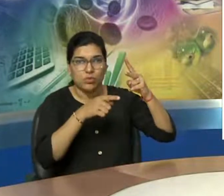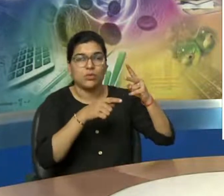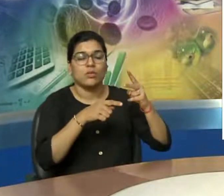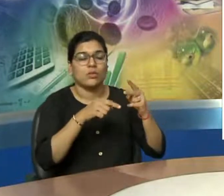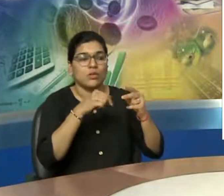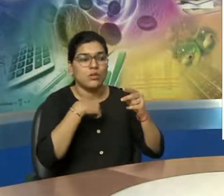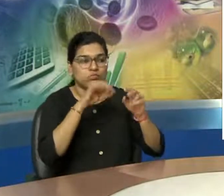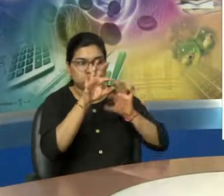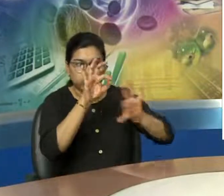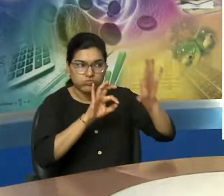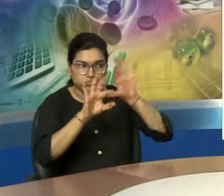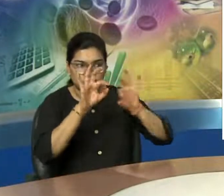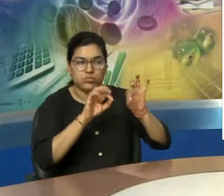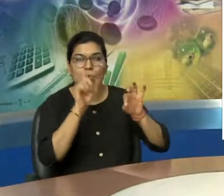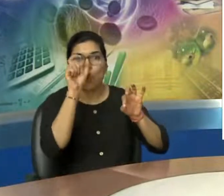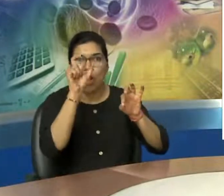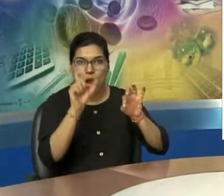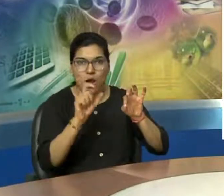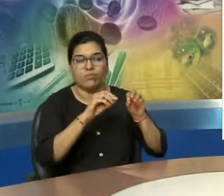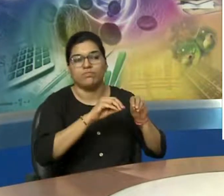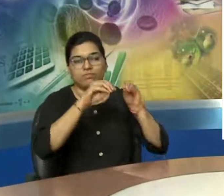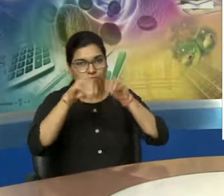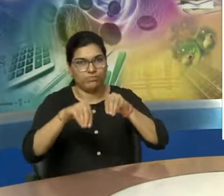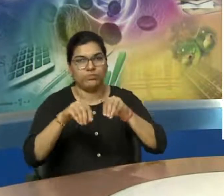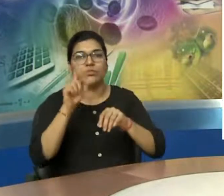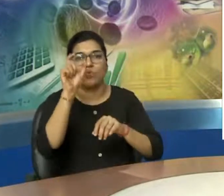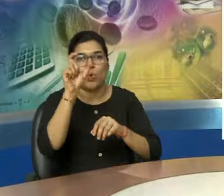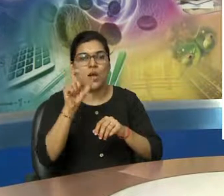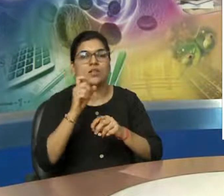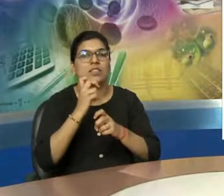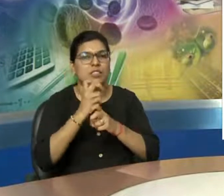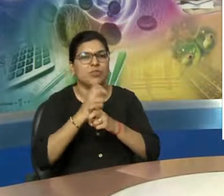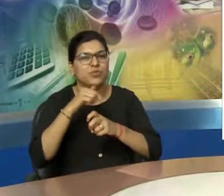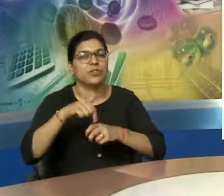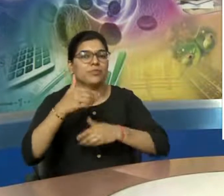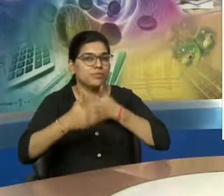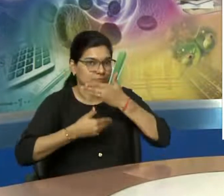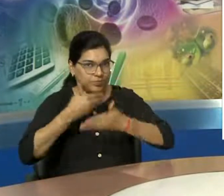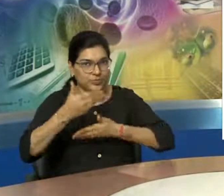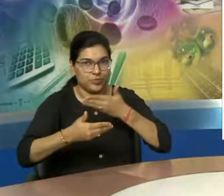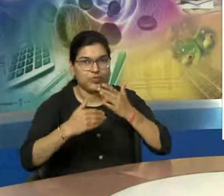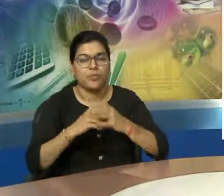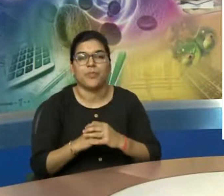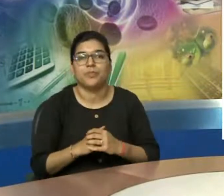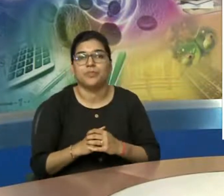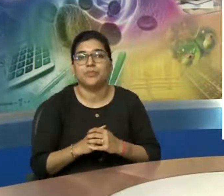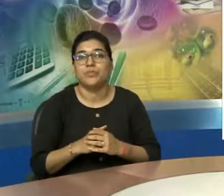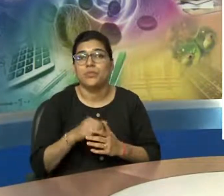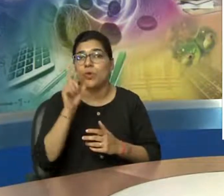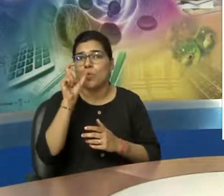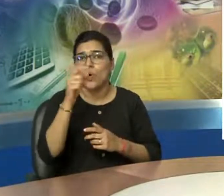These words are taken from the lesson number 4 of the EVS book.